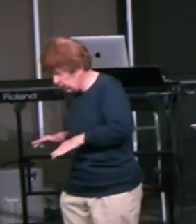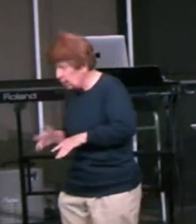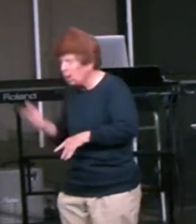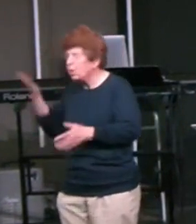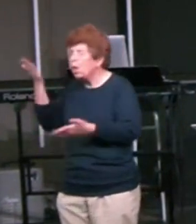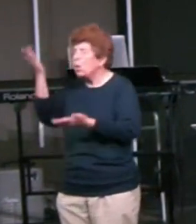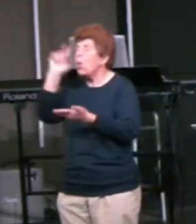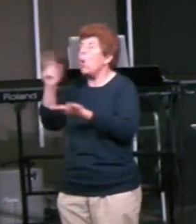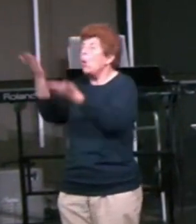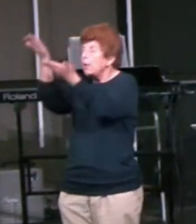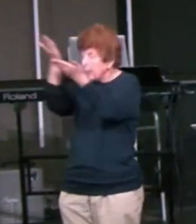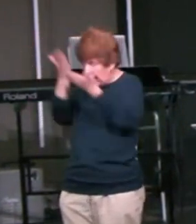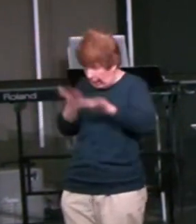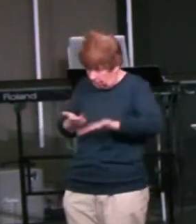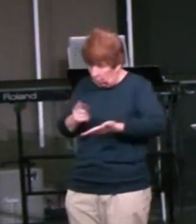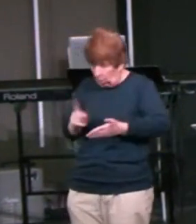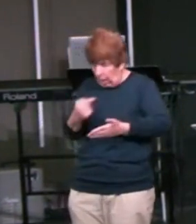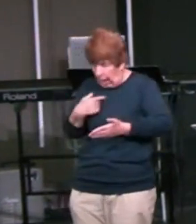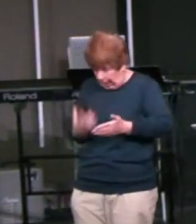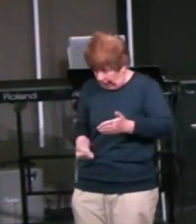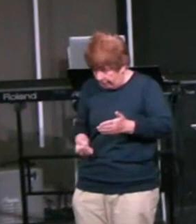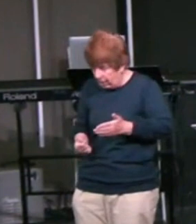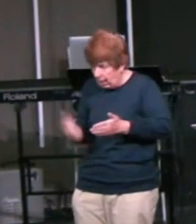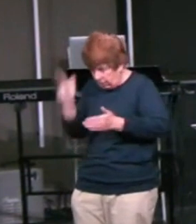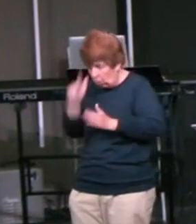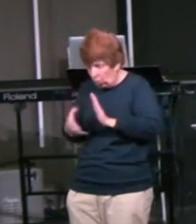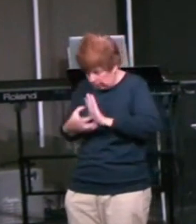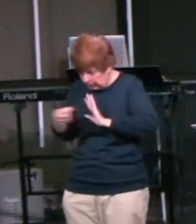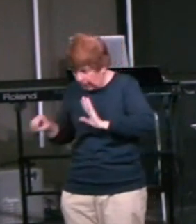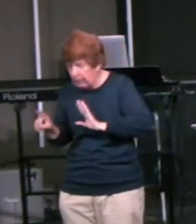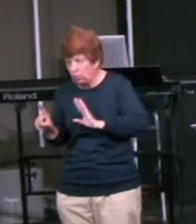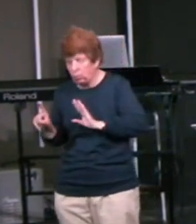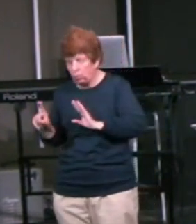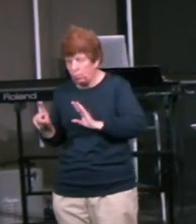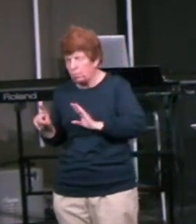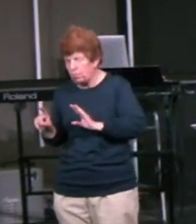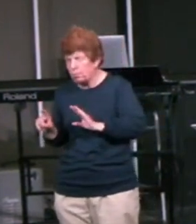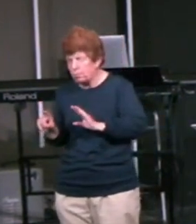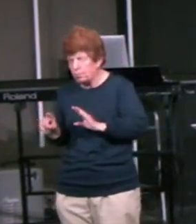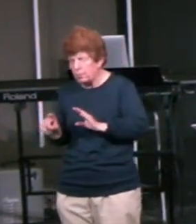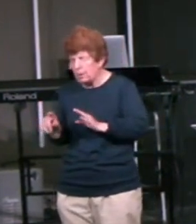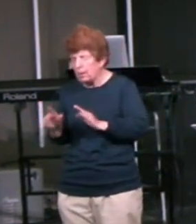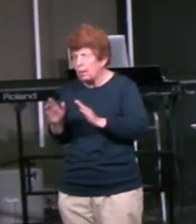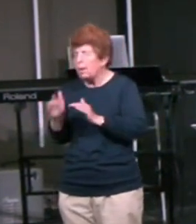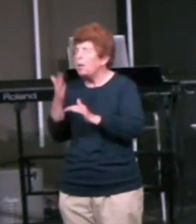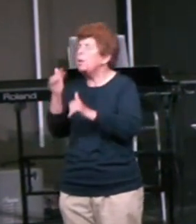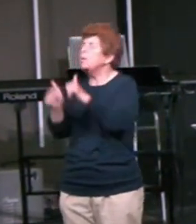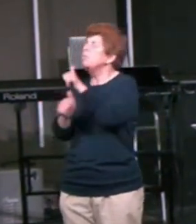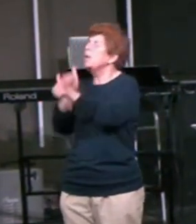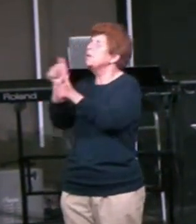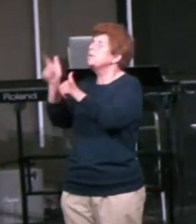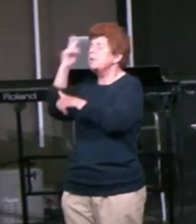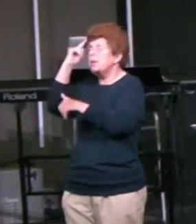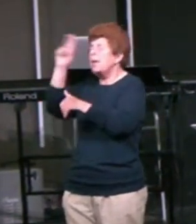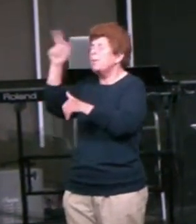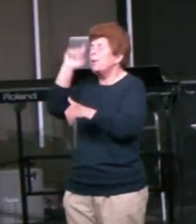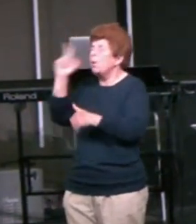Lord gave what I had, and the Lord has taken away. Praise the name of the Lord.